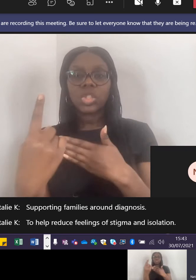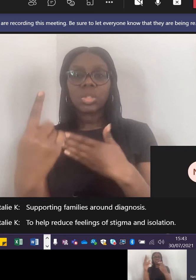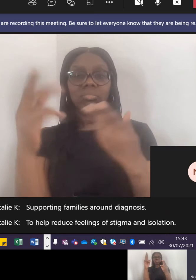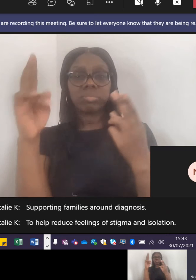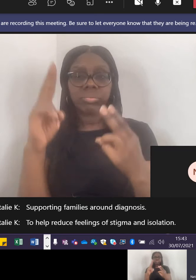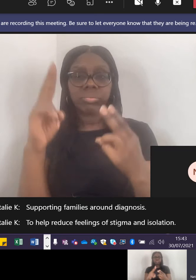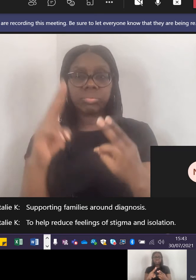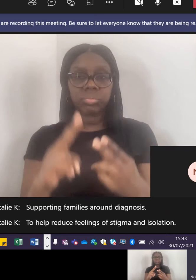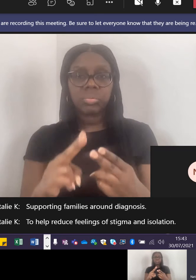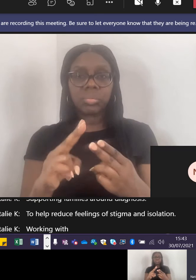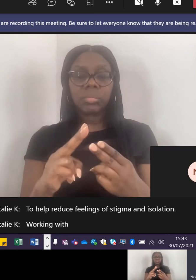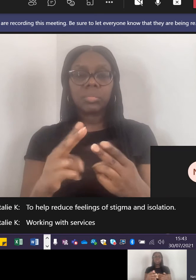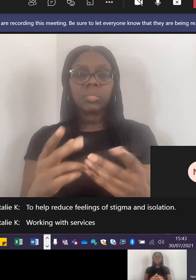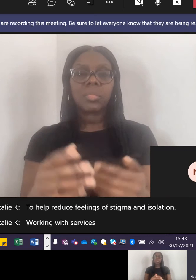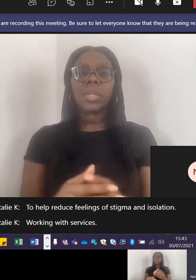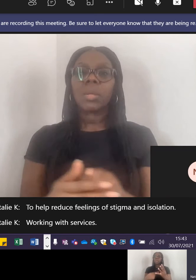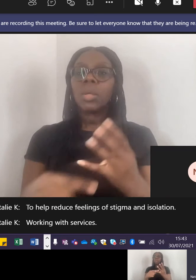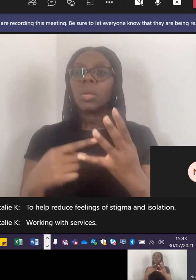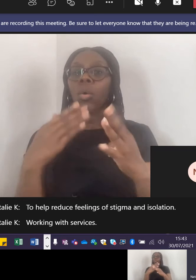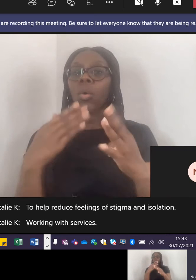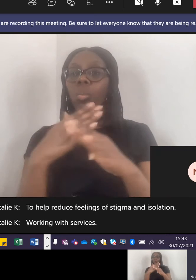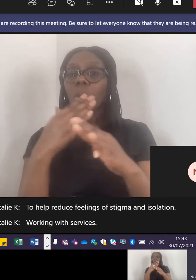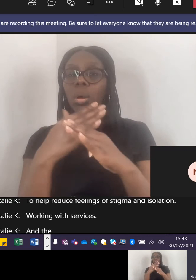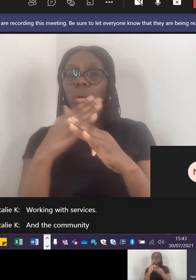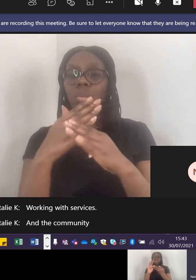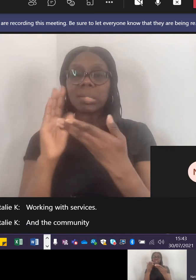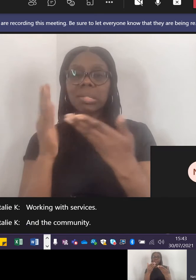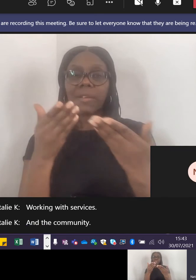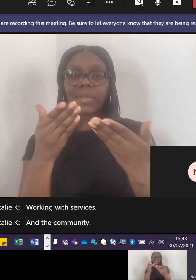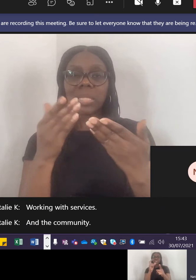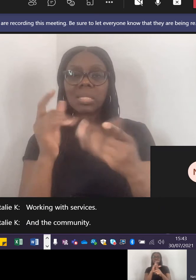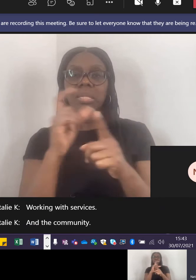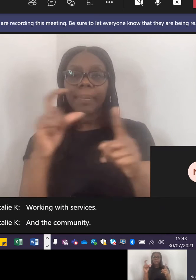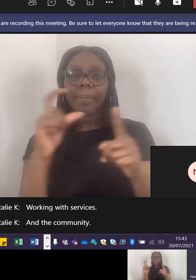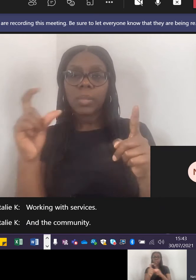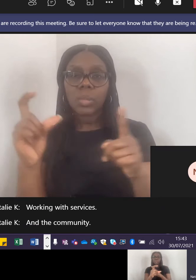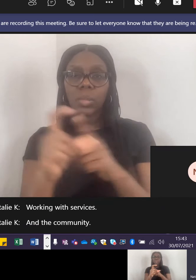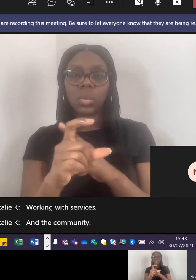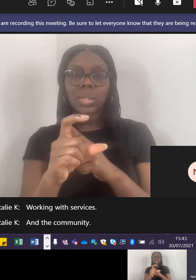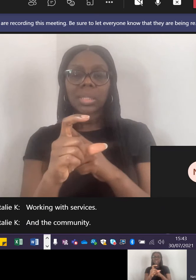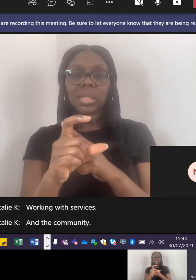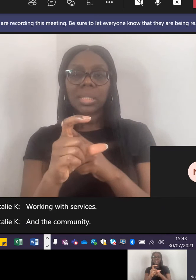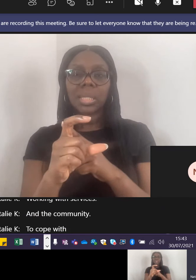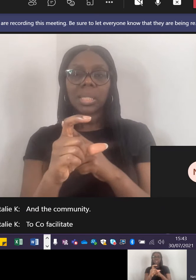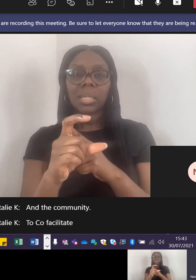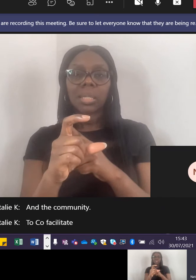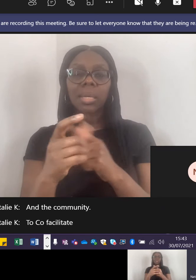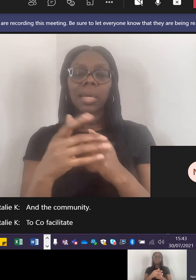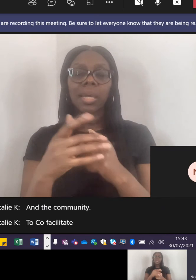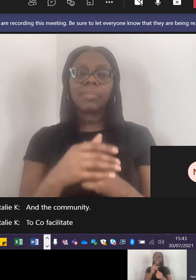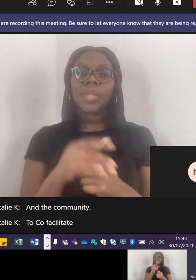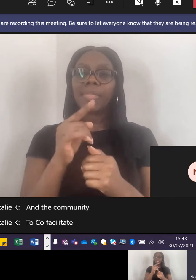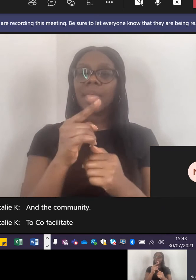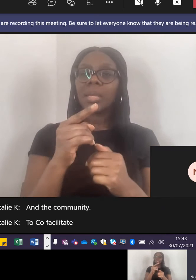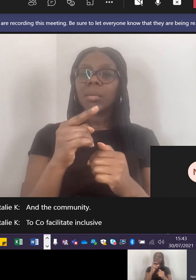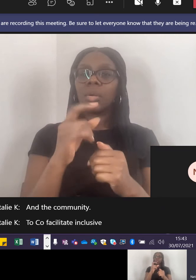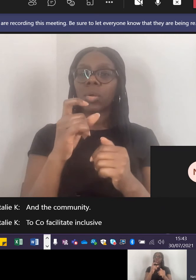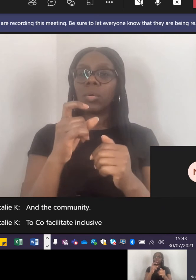working with services and the community to co-facilitate